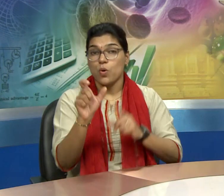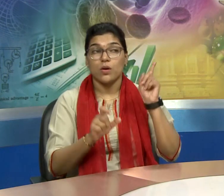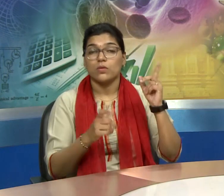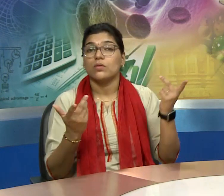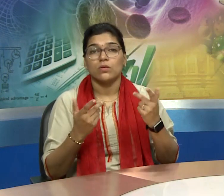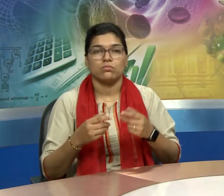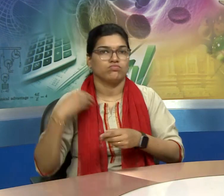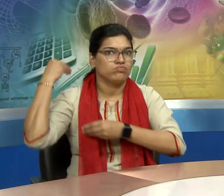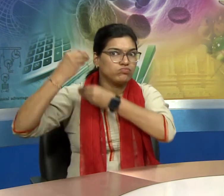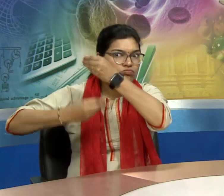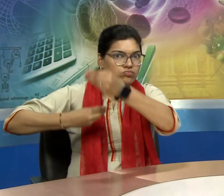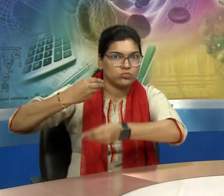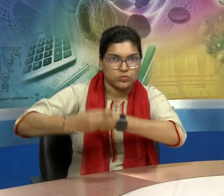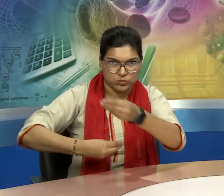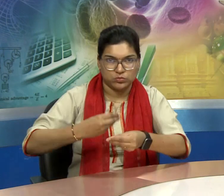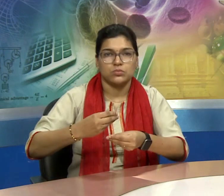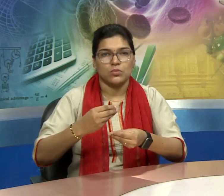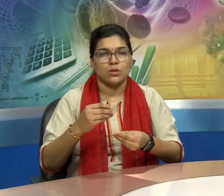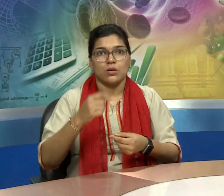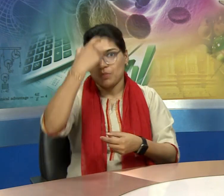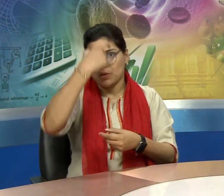This word is heritage.